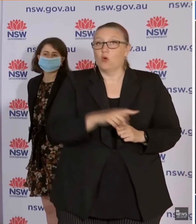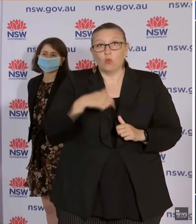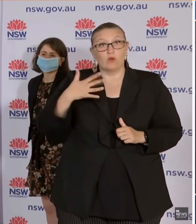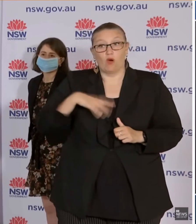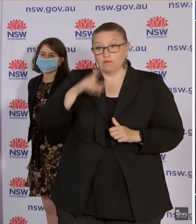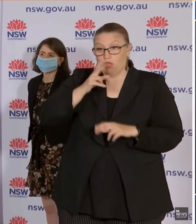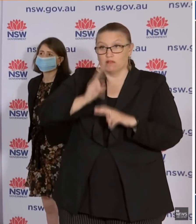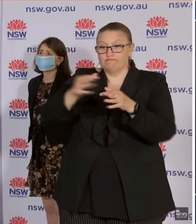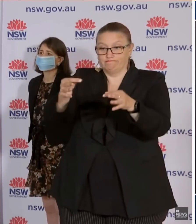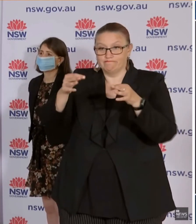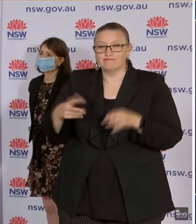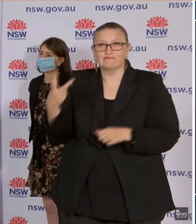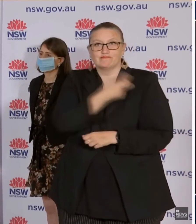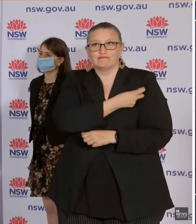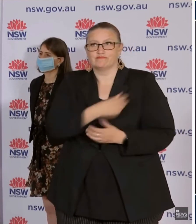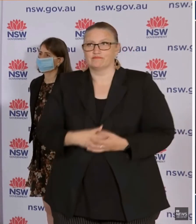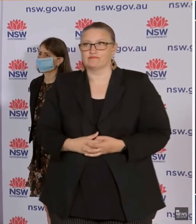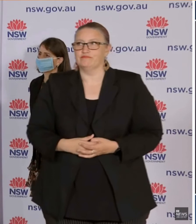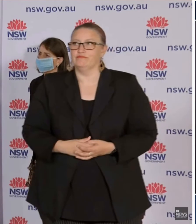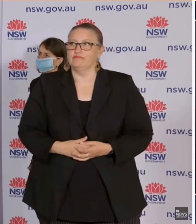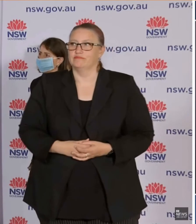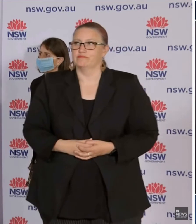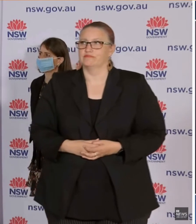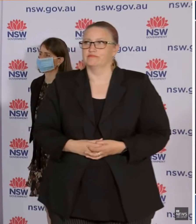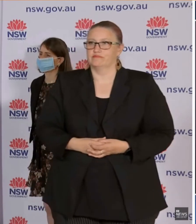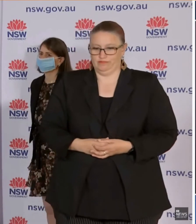issue about Pfizer supply. And there's a